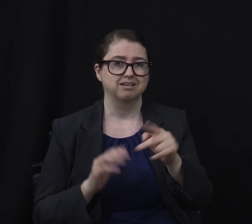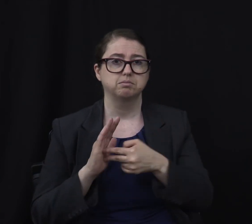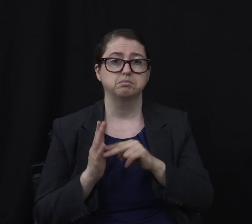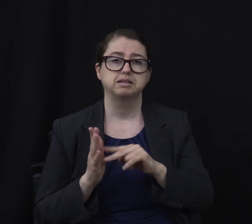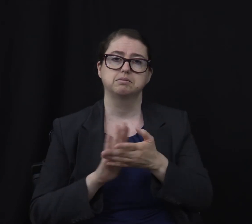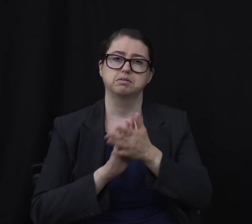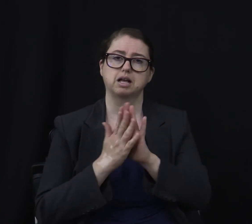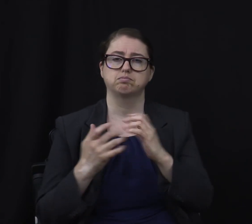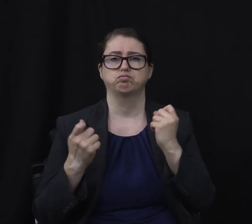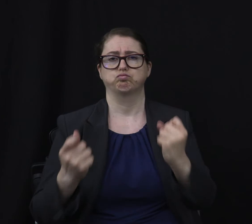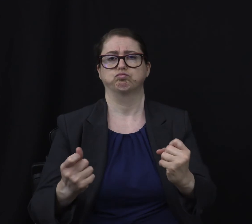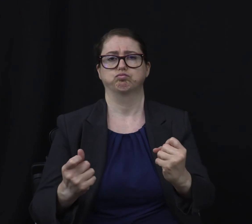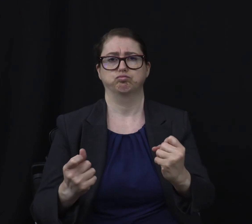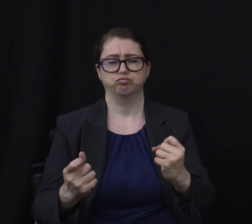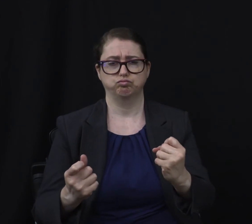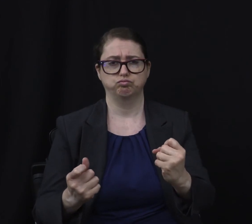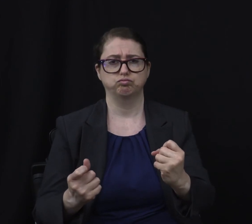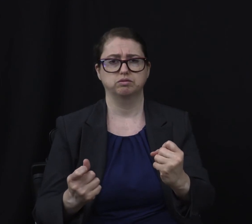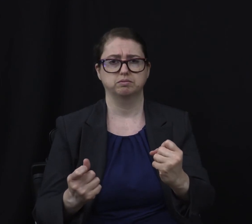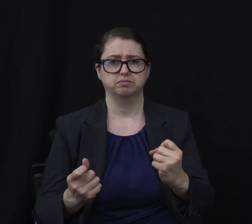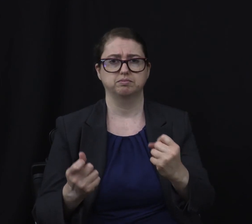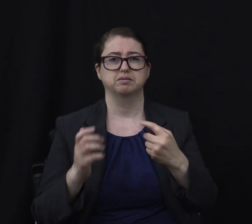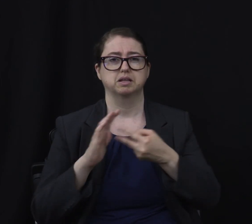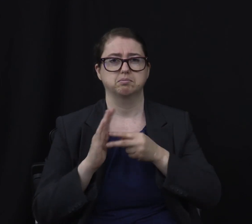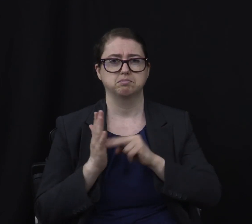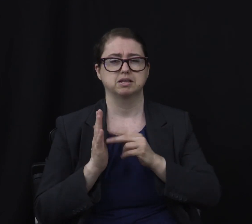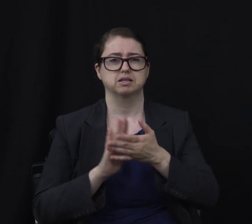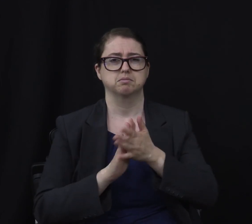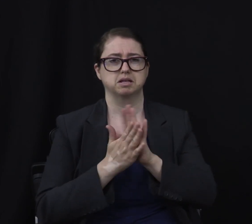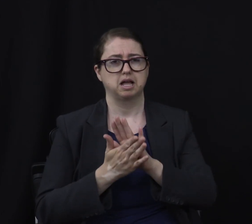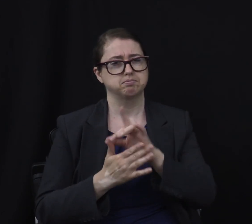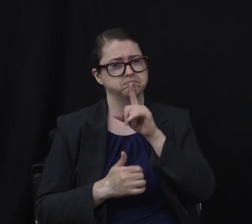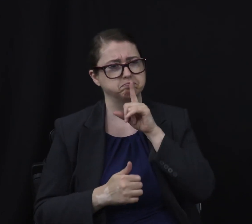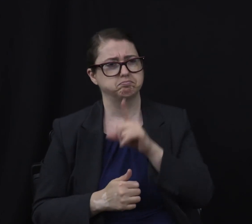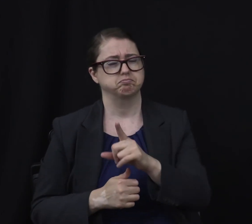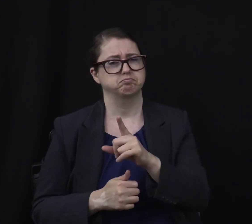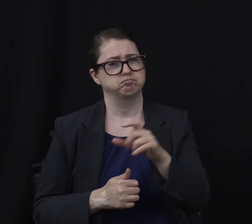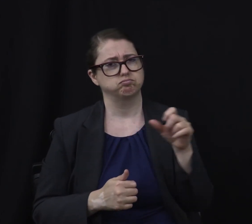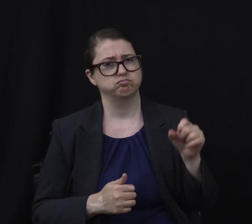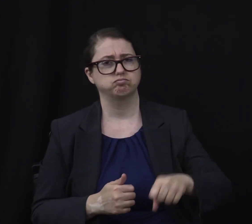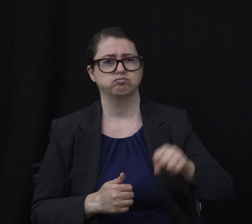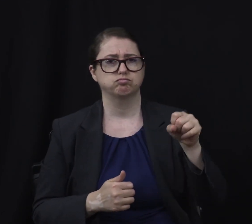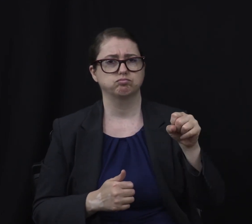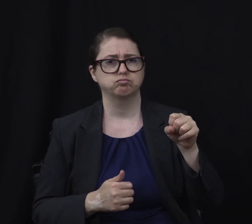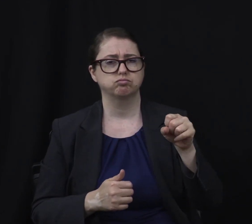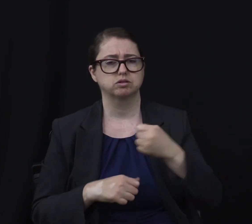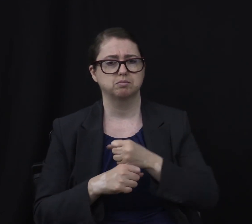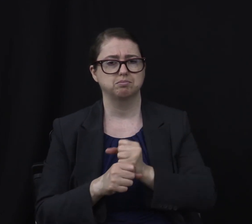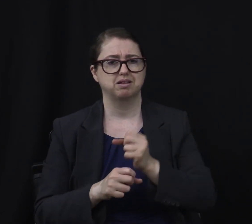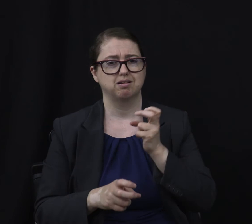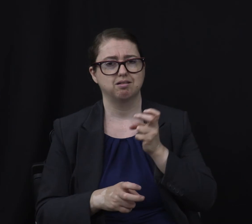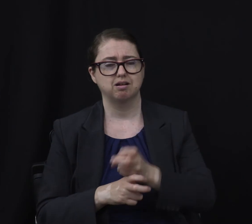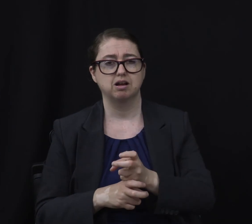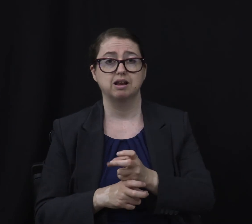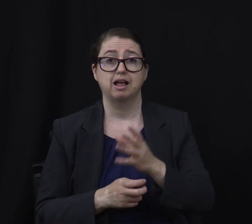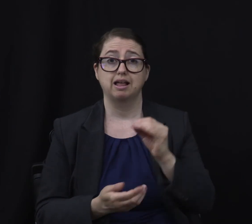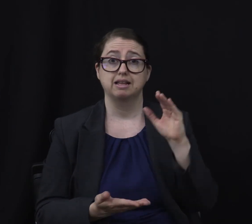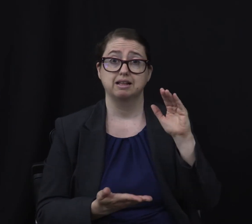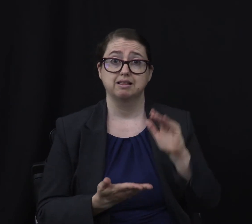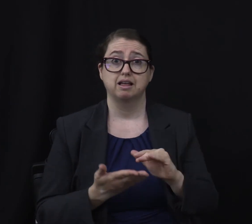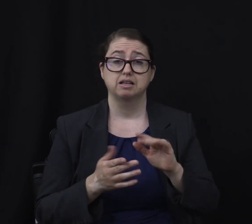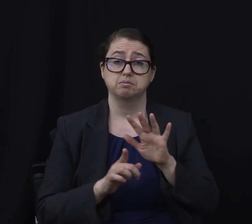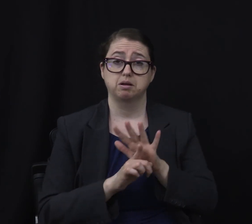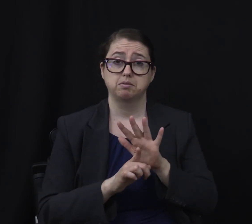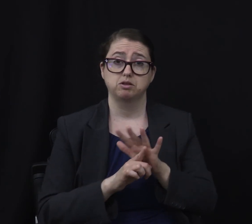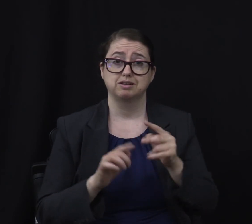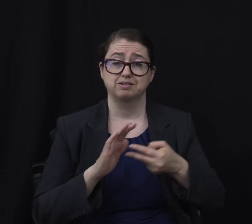It means to be sure, to make something hard, and an even less popular definition,